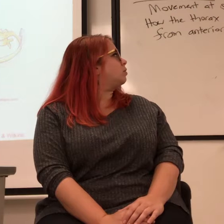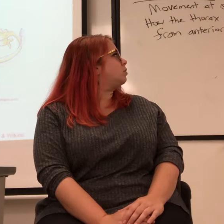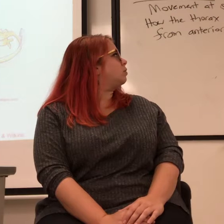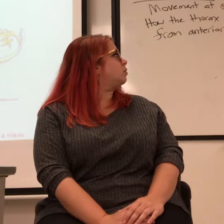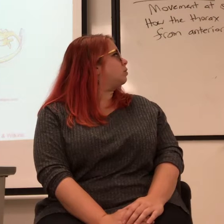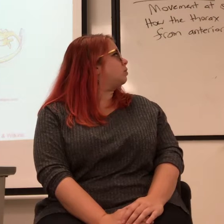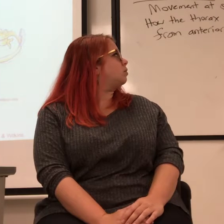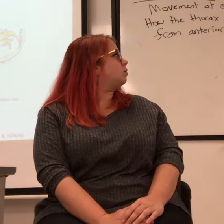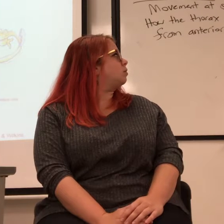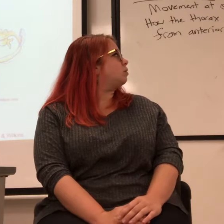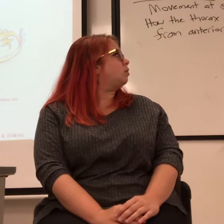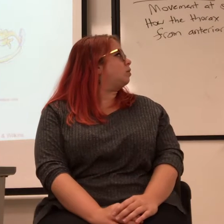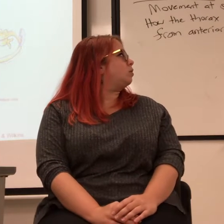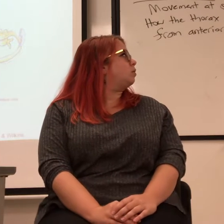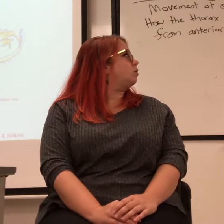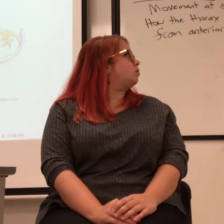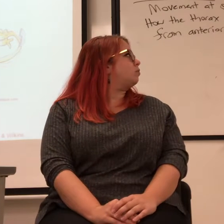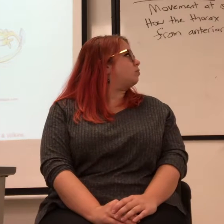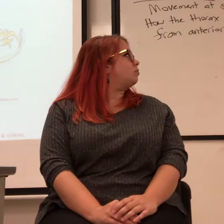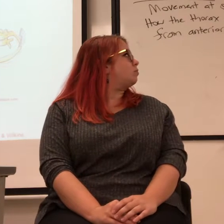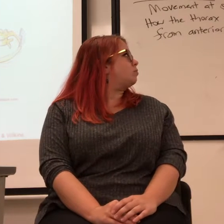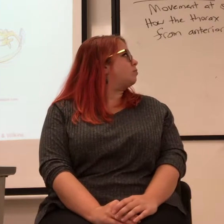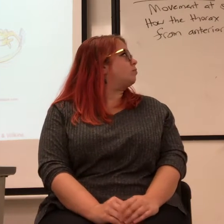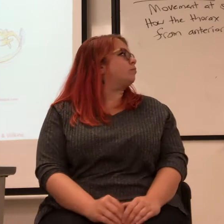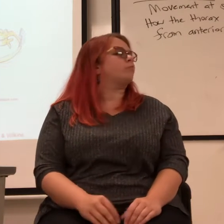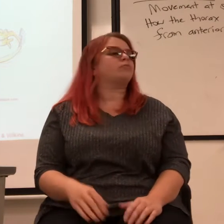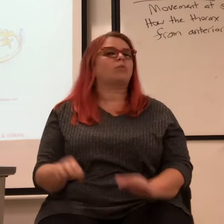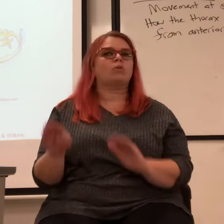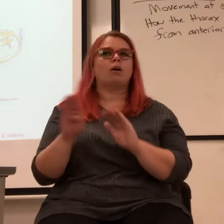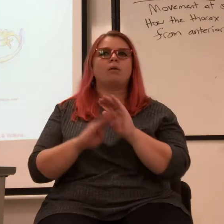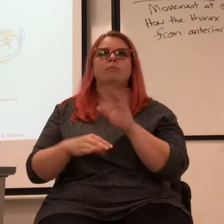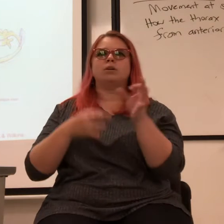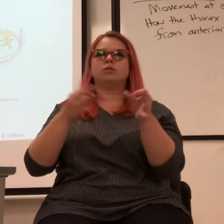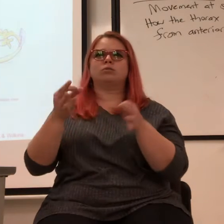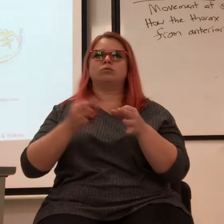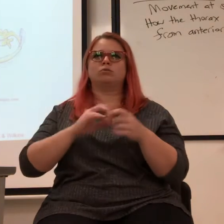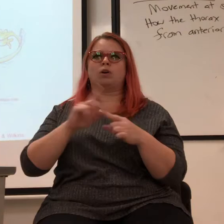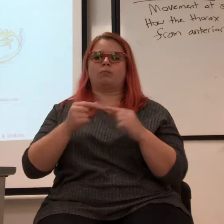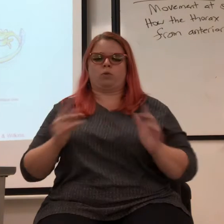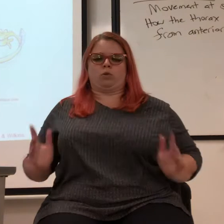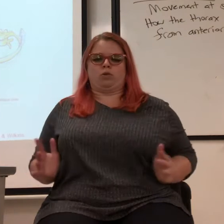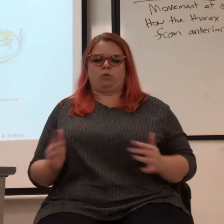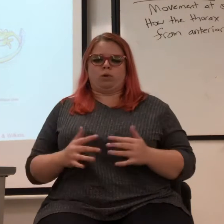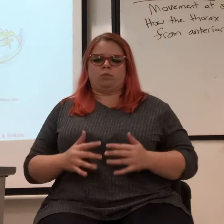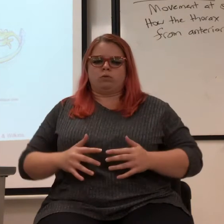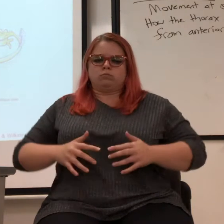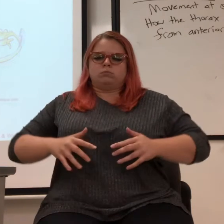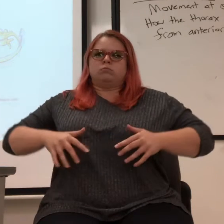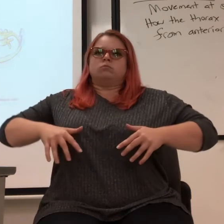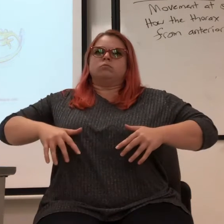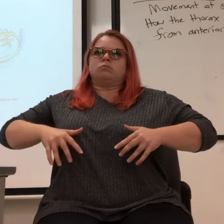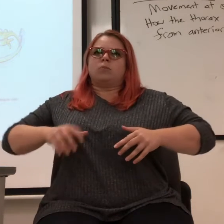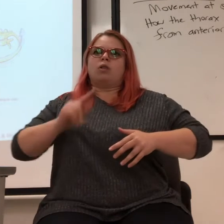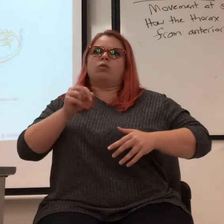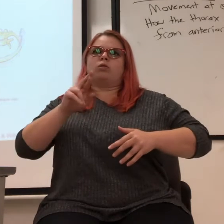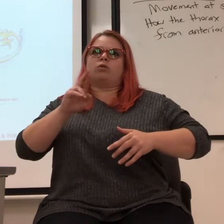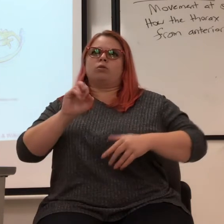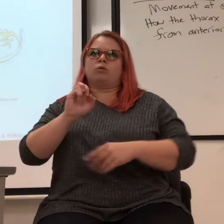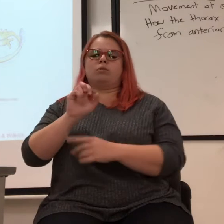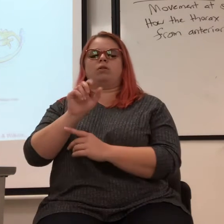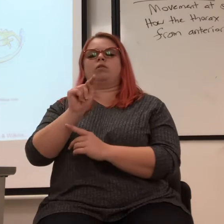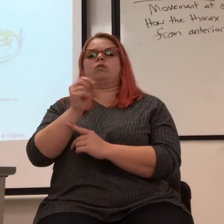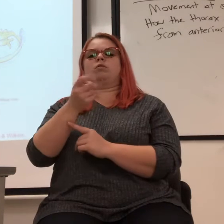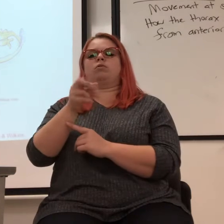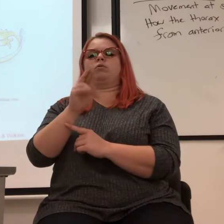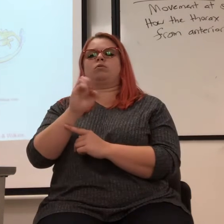joints. And this is basically describing how the thorax expands from side to side laterally.